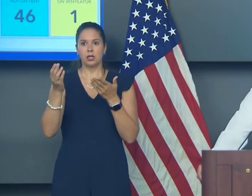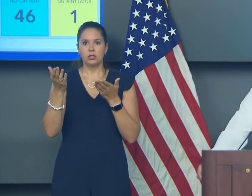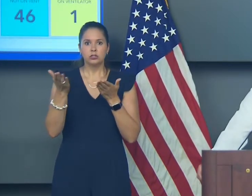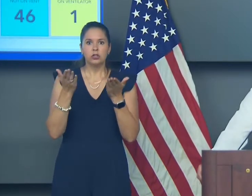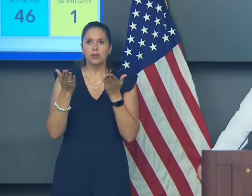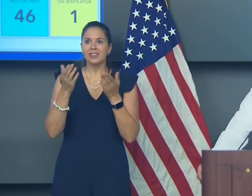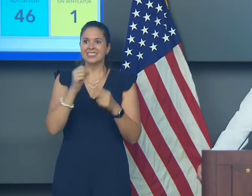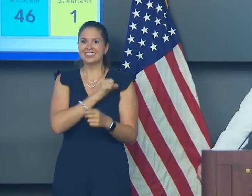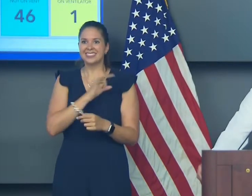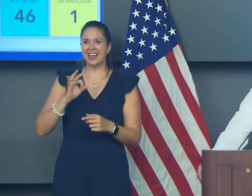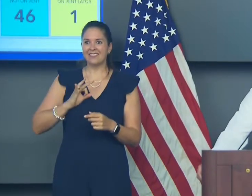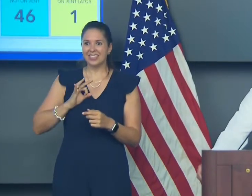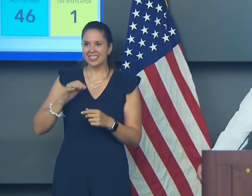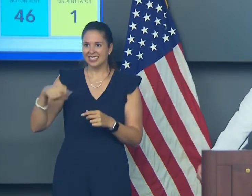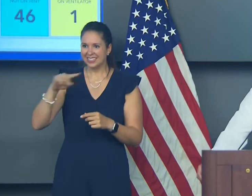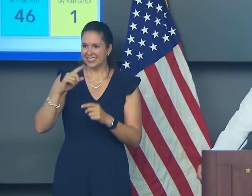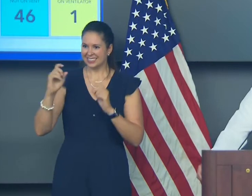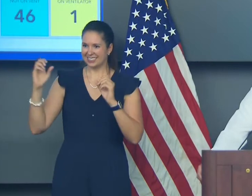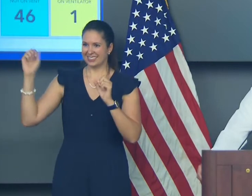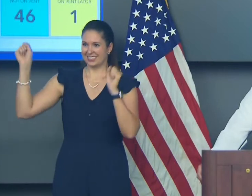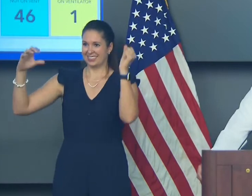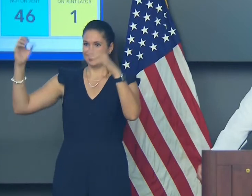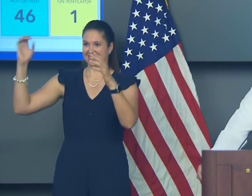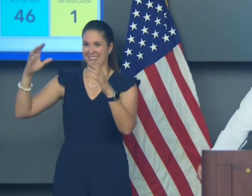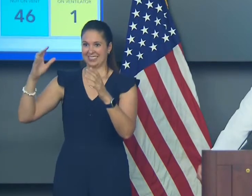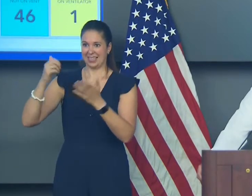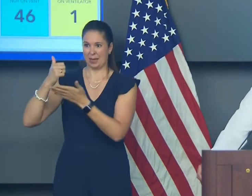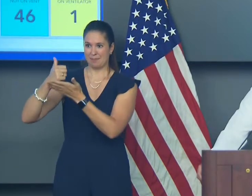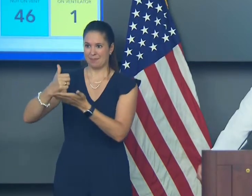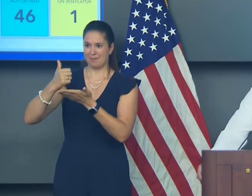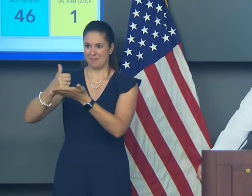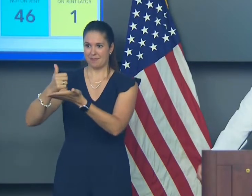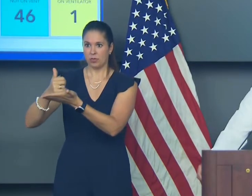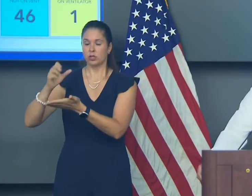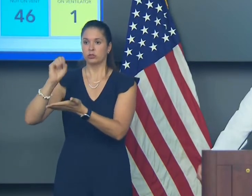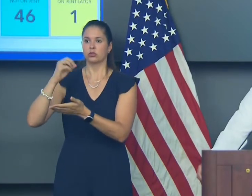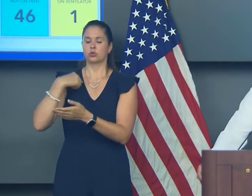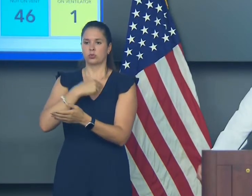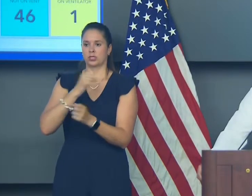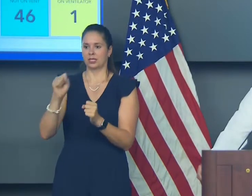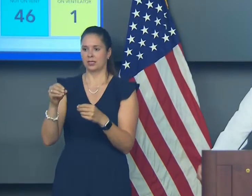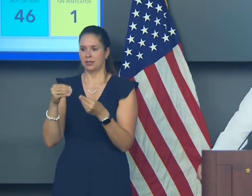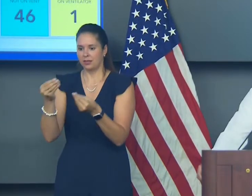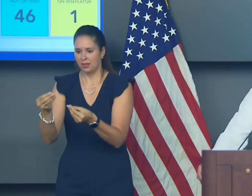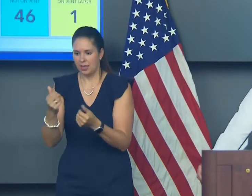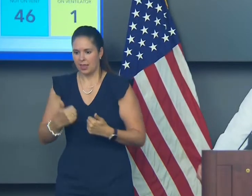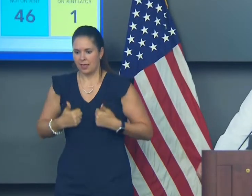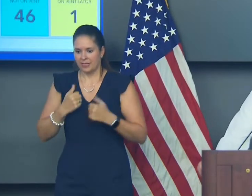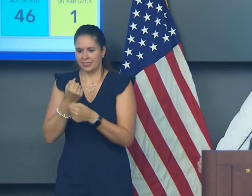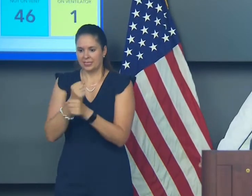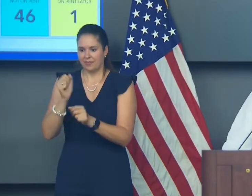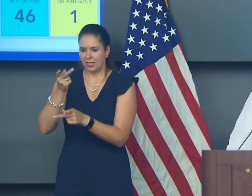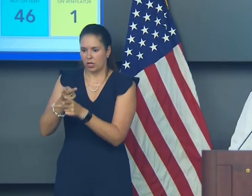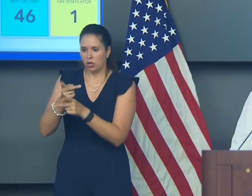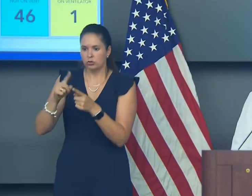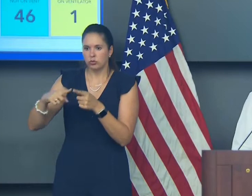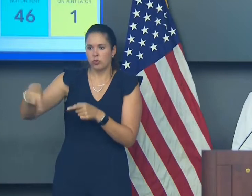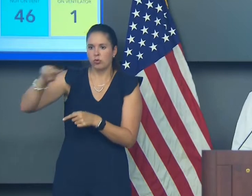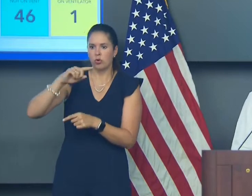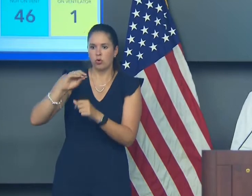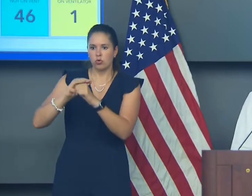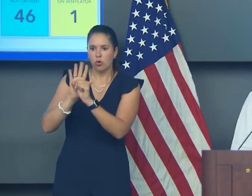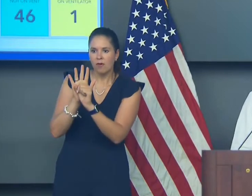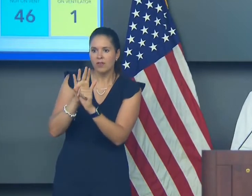Louisiana so that we can continue to deliver vital life-saving care to both COVID patients and non-COVID